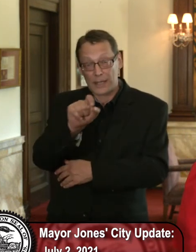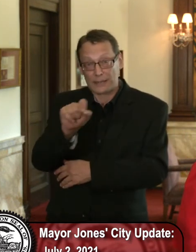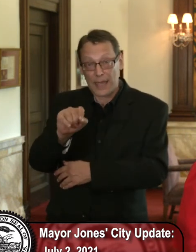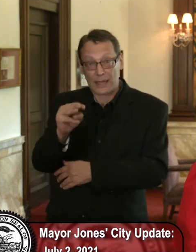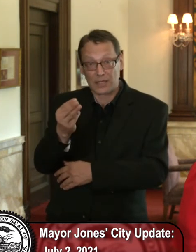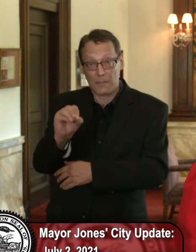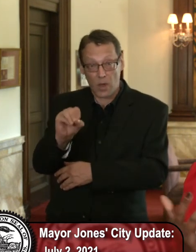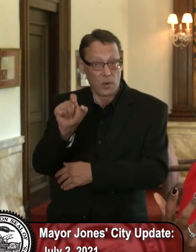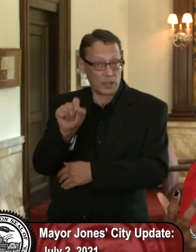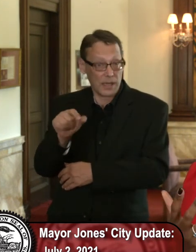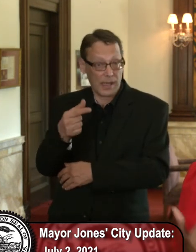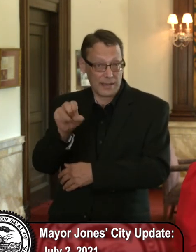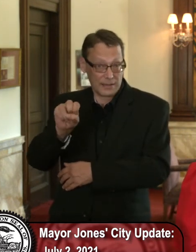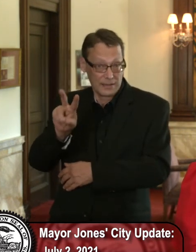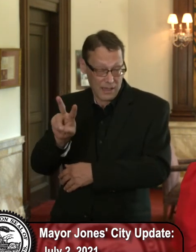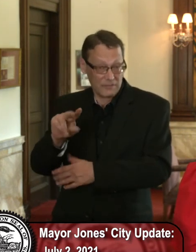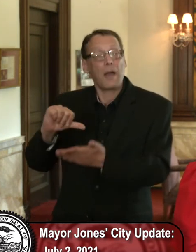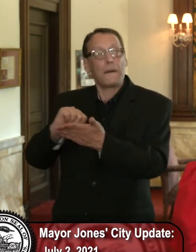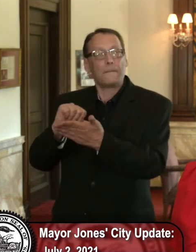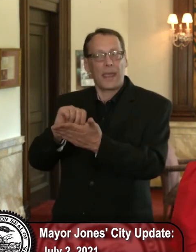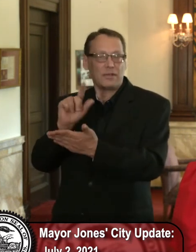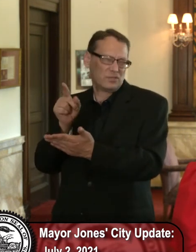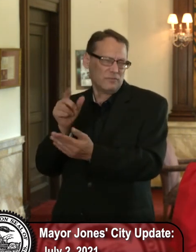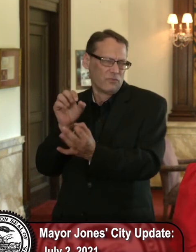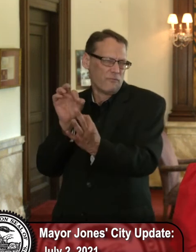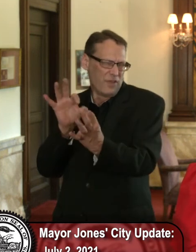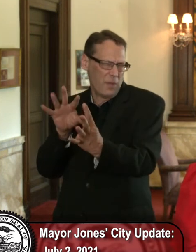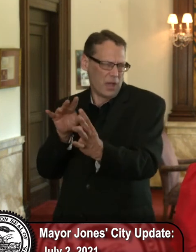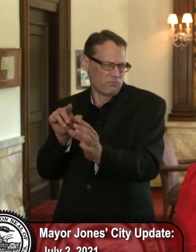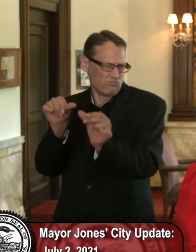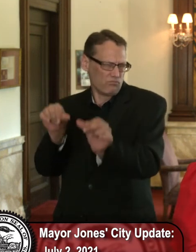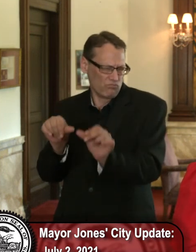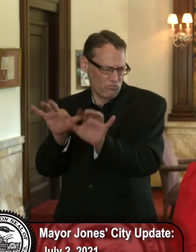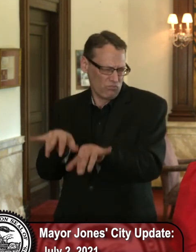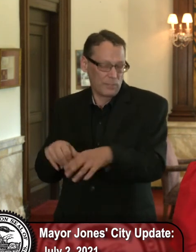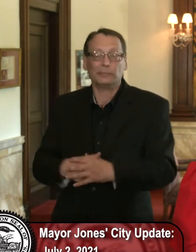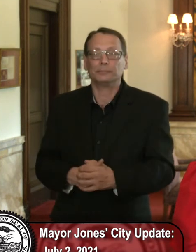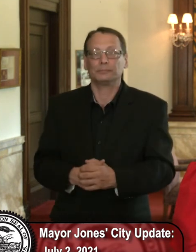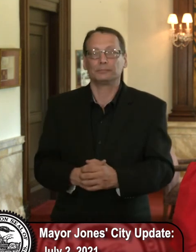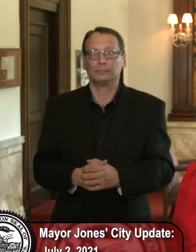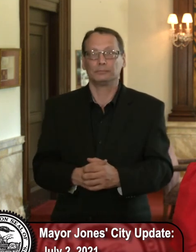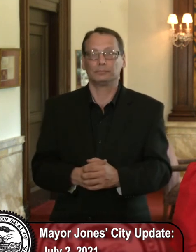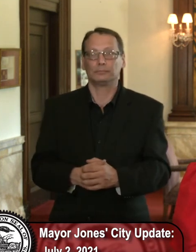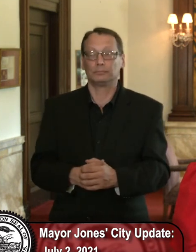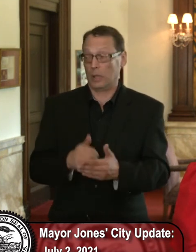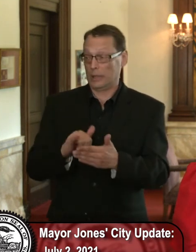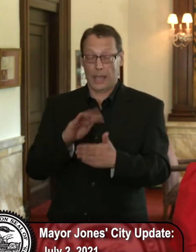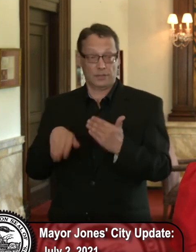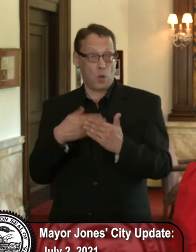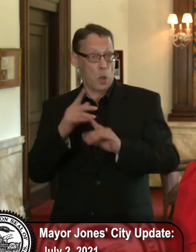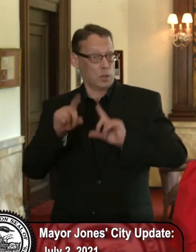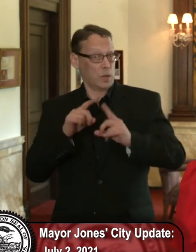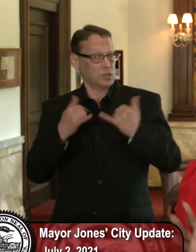stlewis-mo.gov, and there's a page for you to submit your input. Okay. And that's actually all the questions we